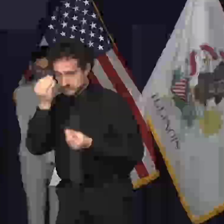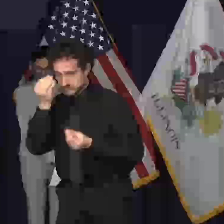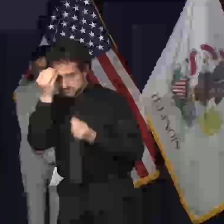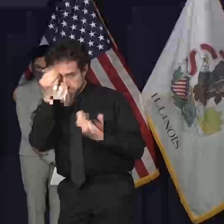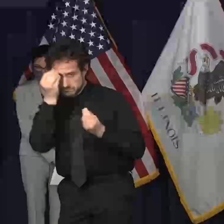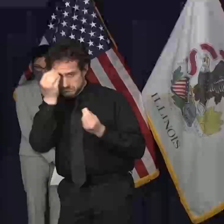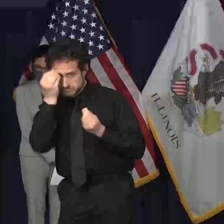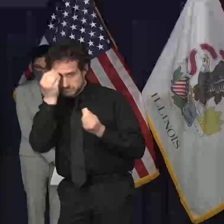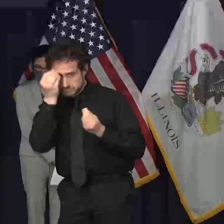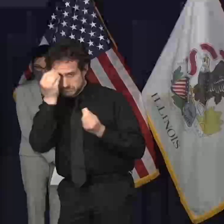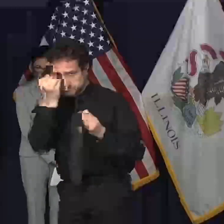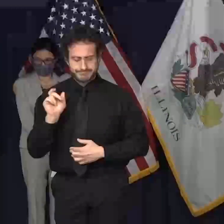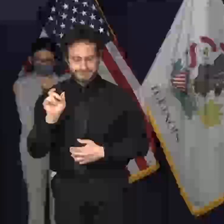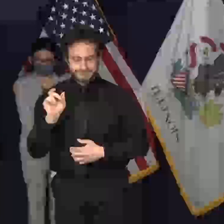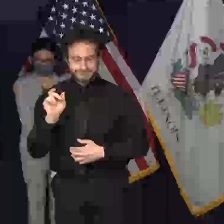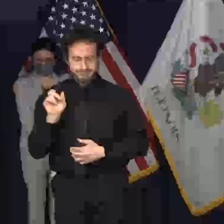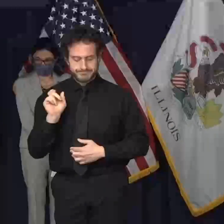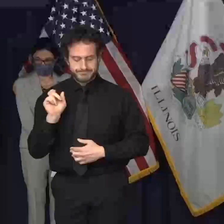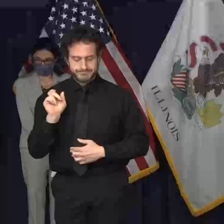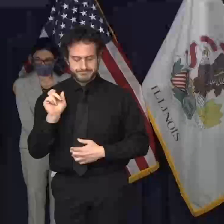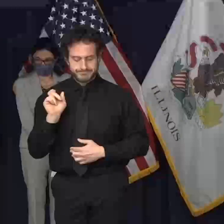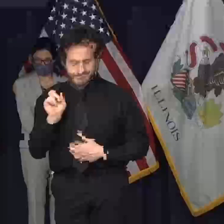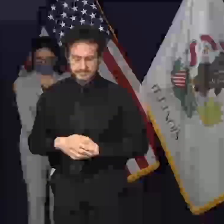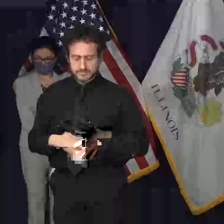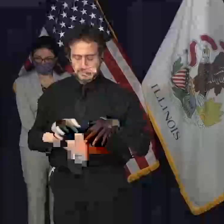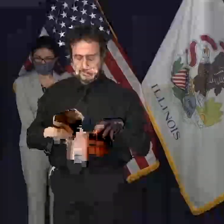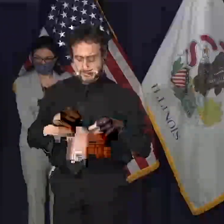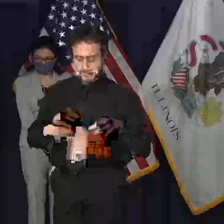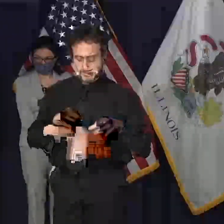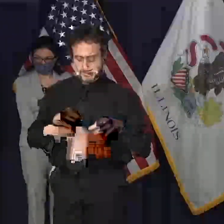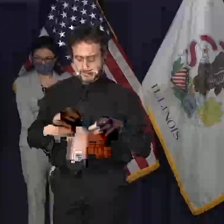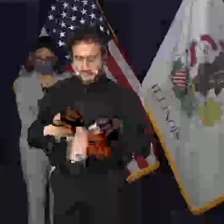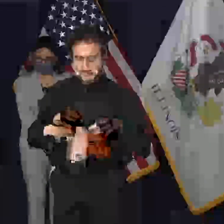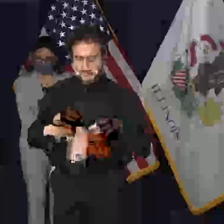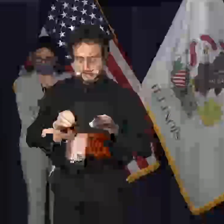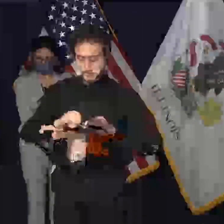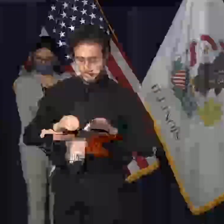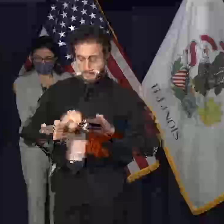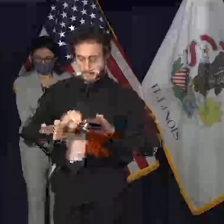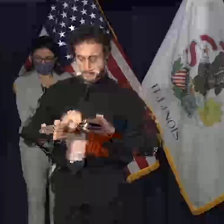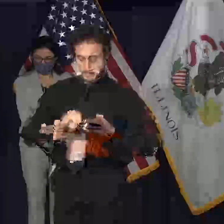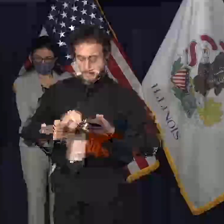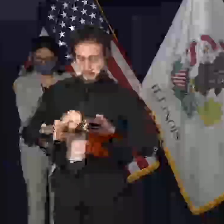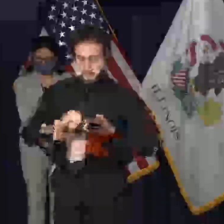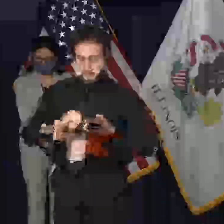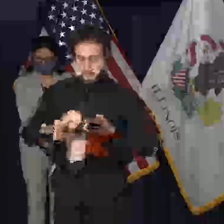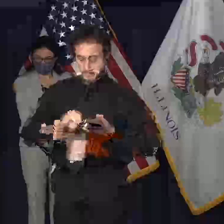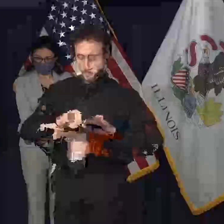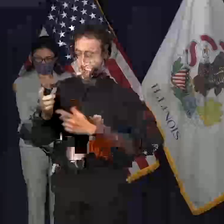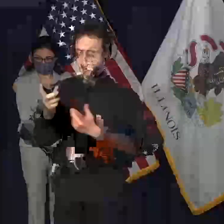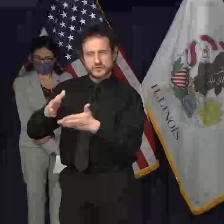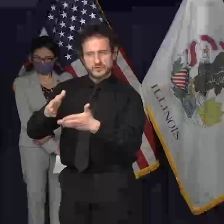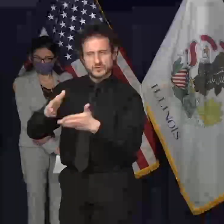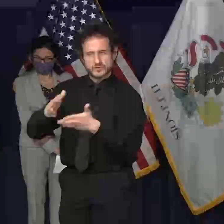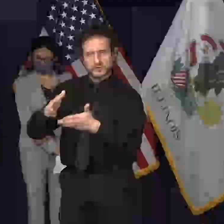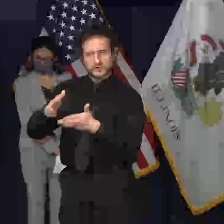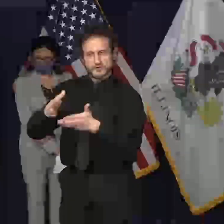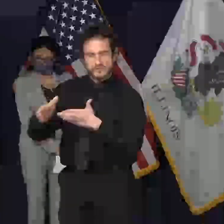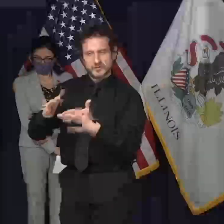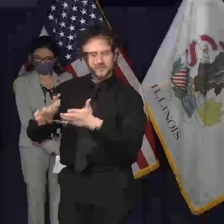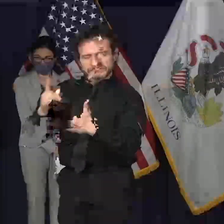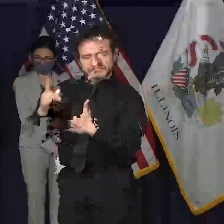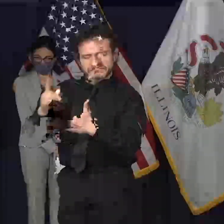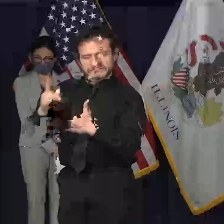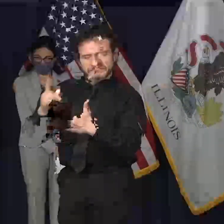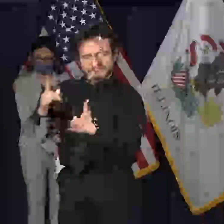News Radio, can the governor provide more clarity to churches regarding holding services? Should they plan not to hold services larger than 50 people